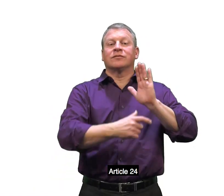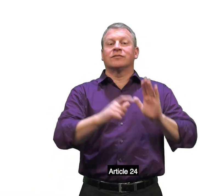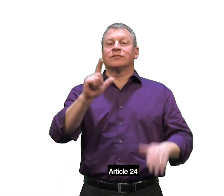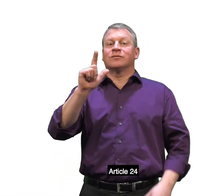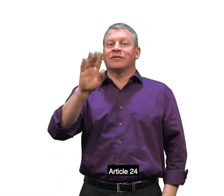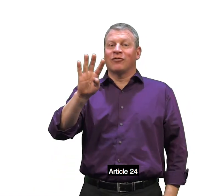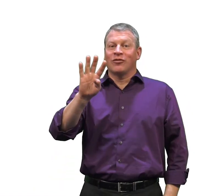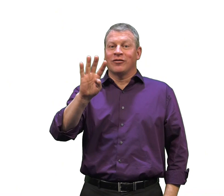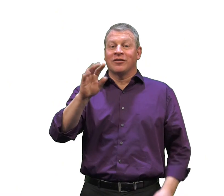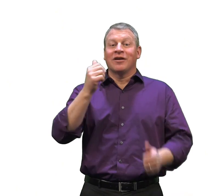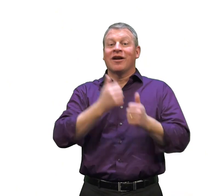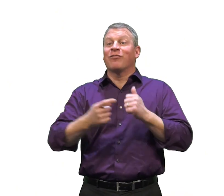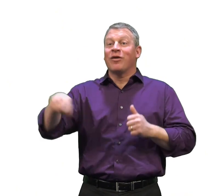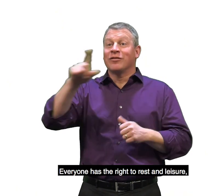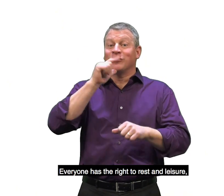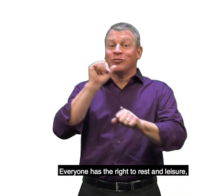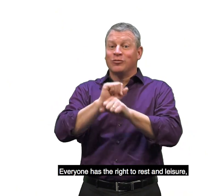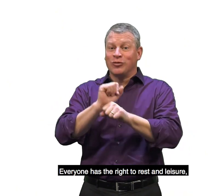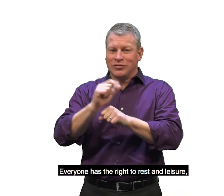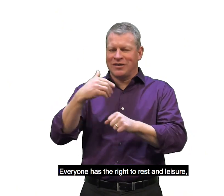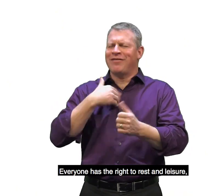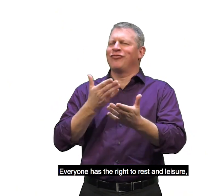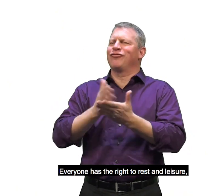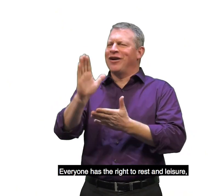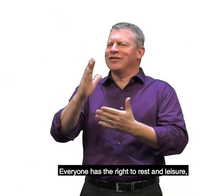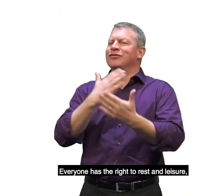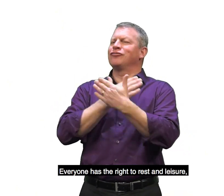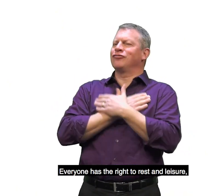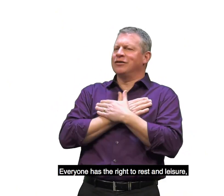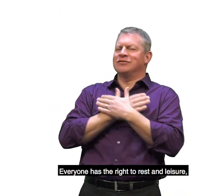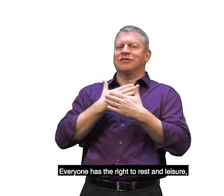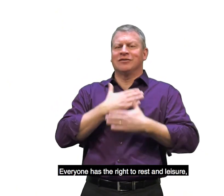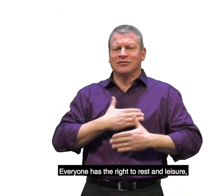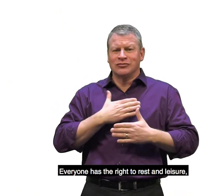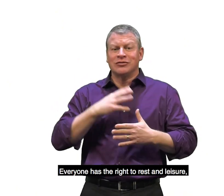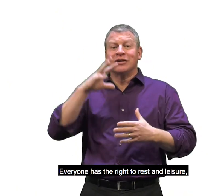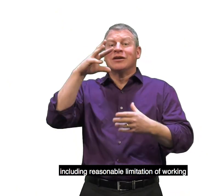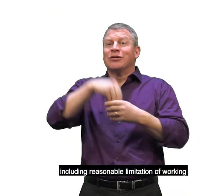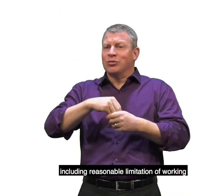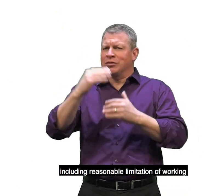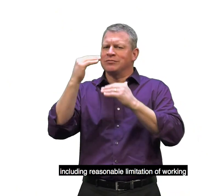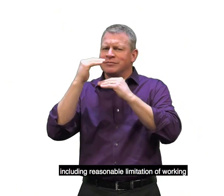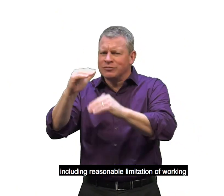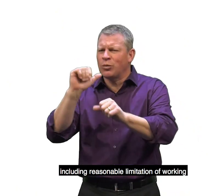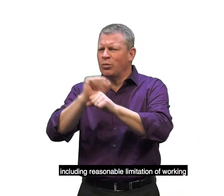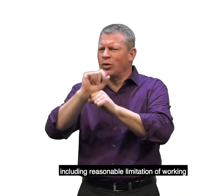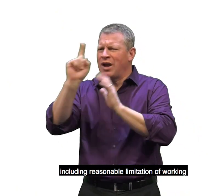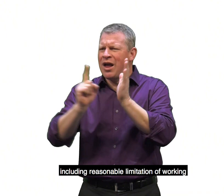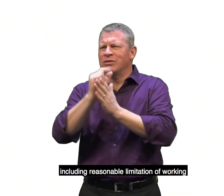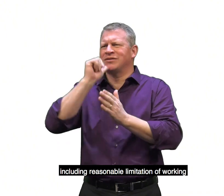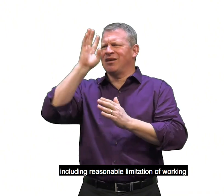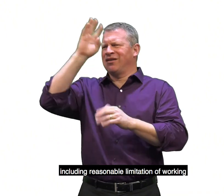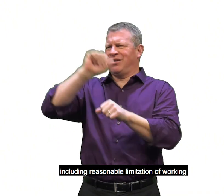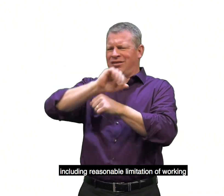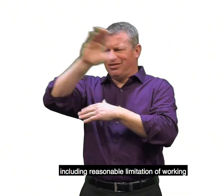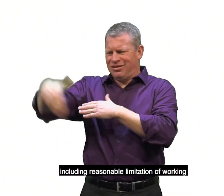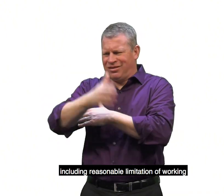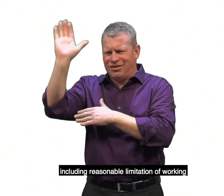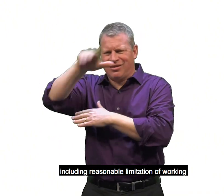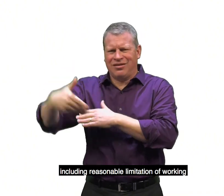Article 24. Everyone has the right to rest and leisure, including reasonable limitation of